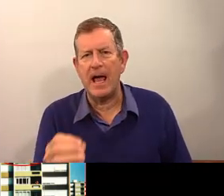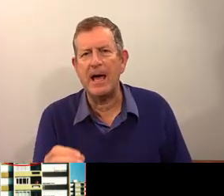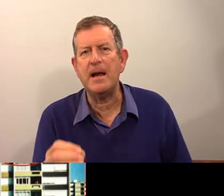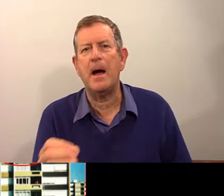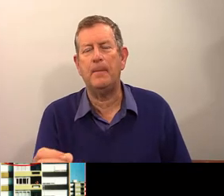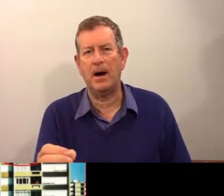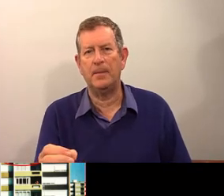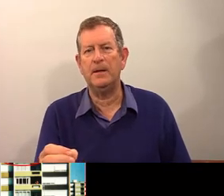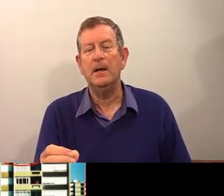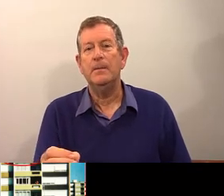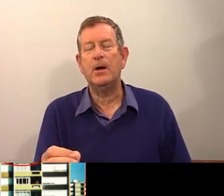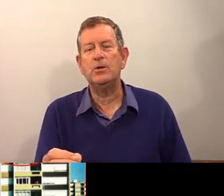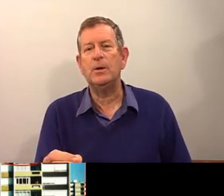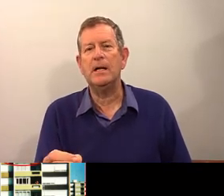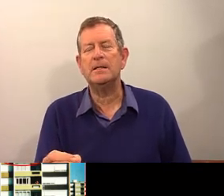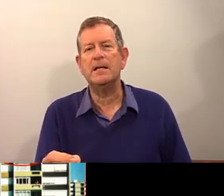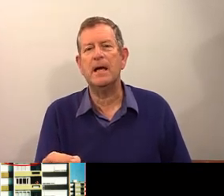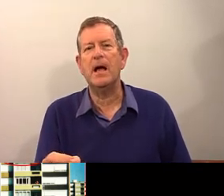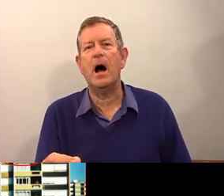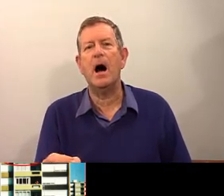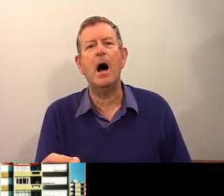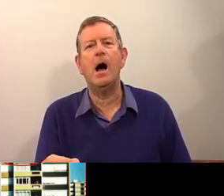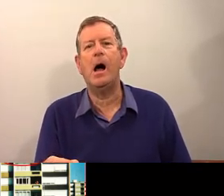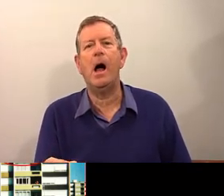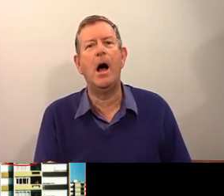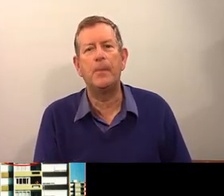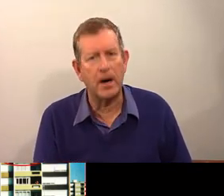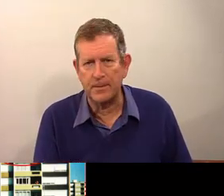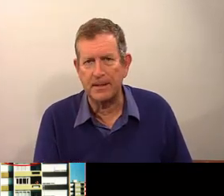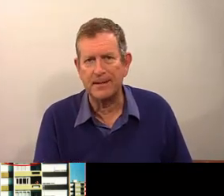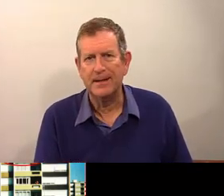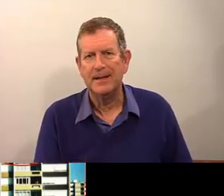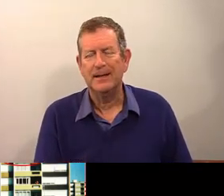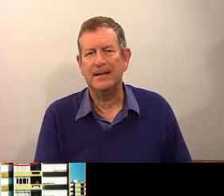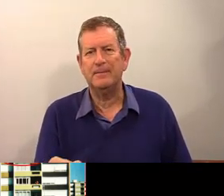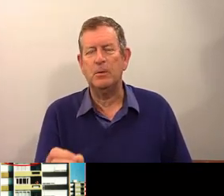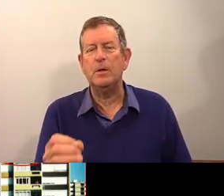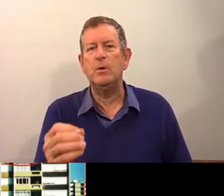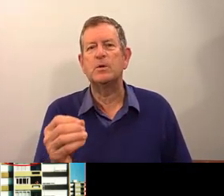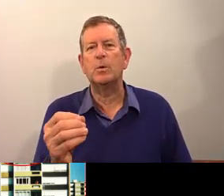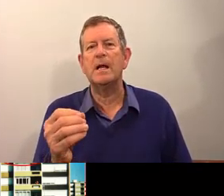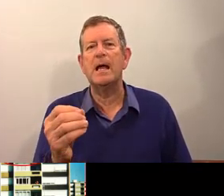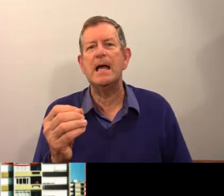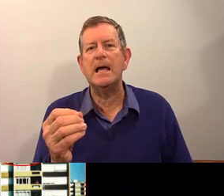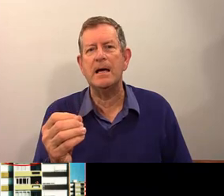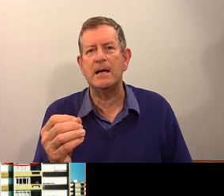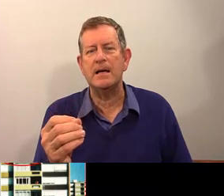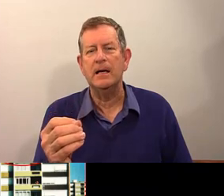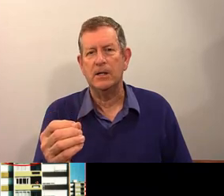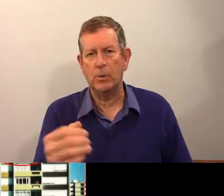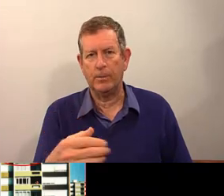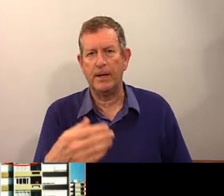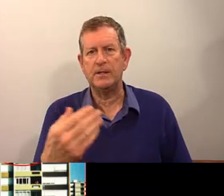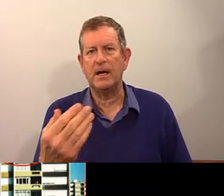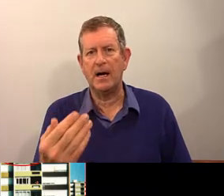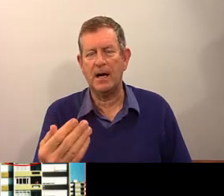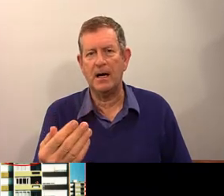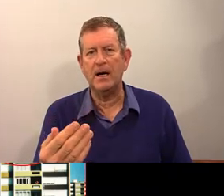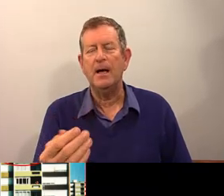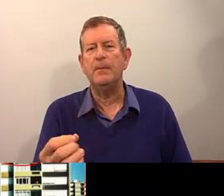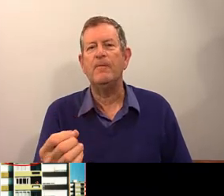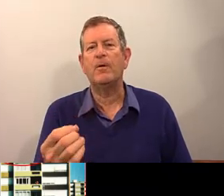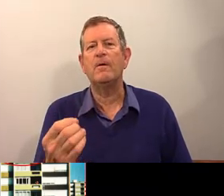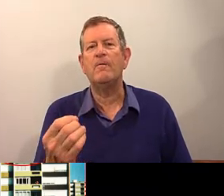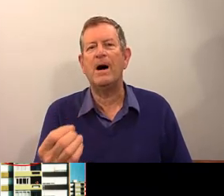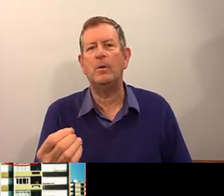say an apartment because you can't say apartment. We use the word an to replace